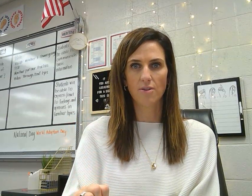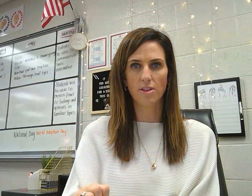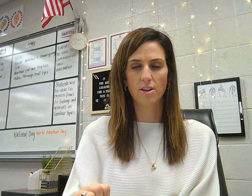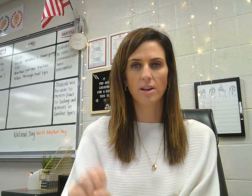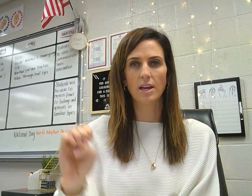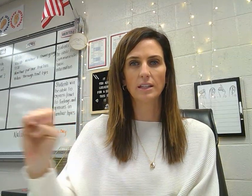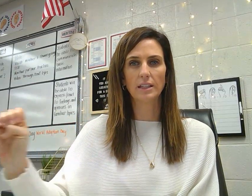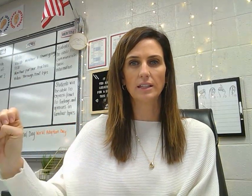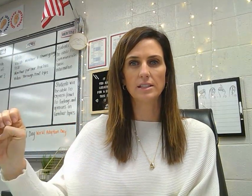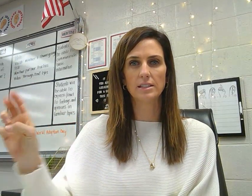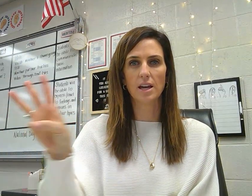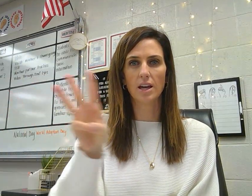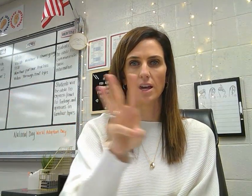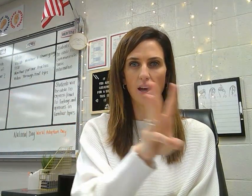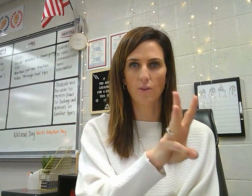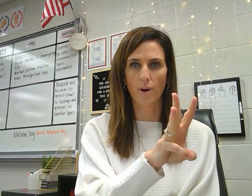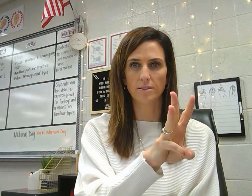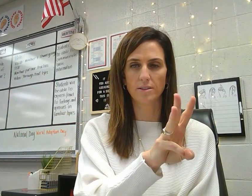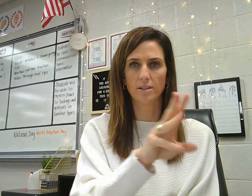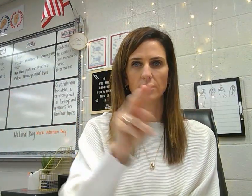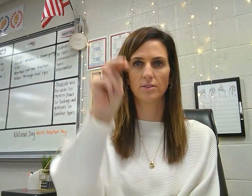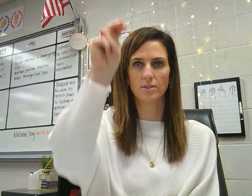south, east, and west.